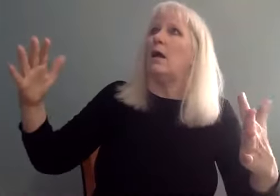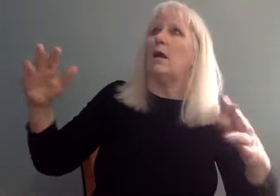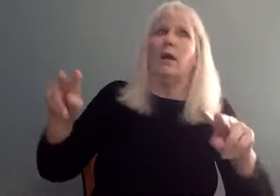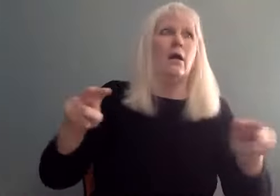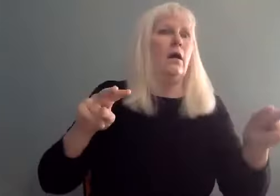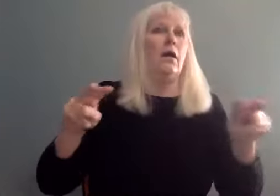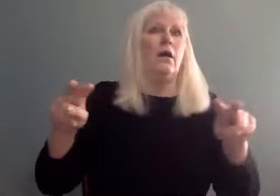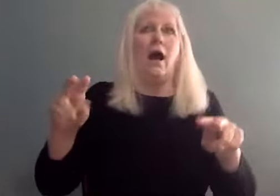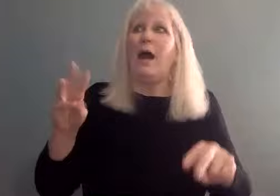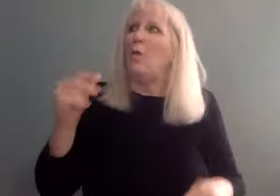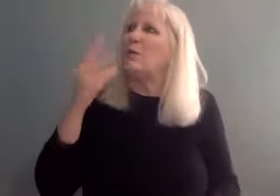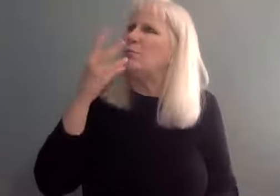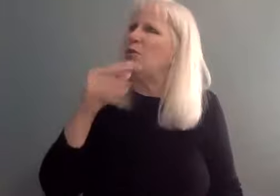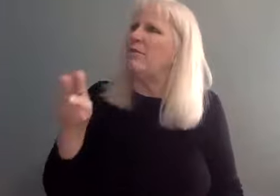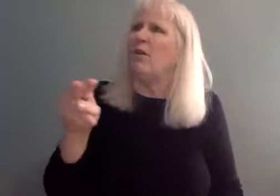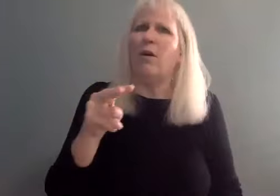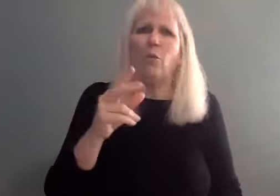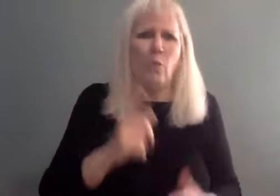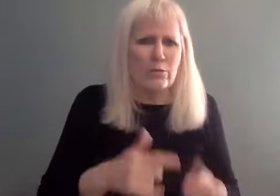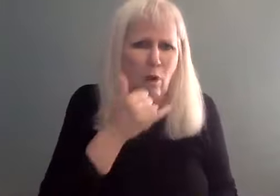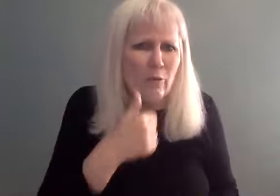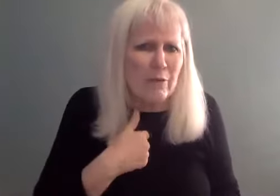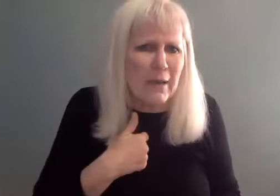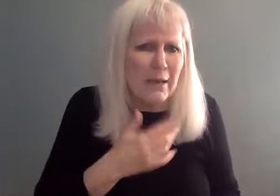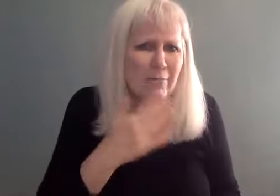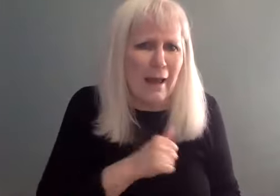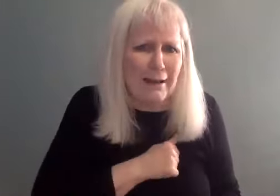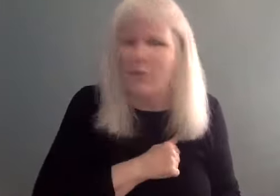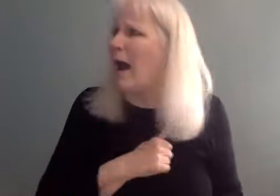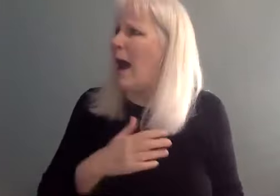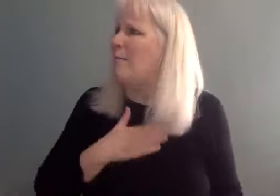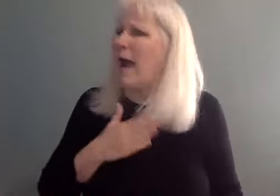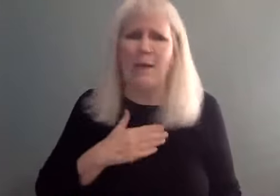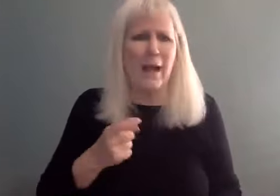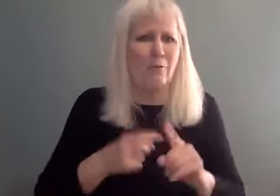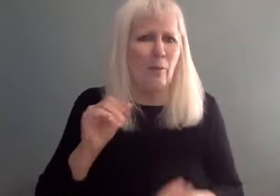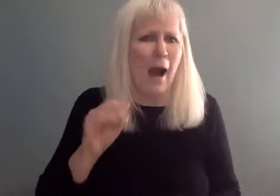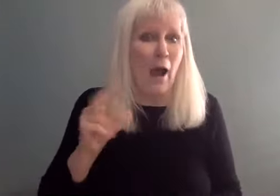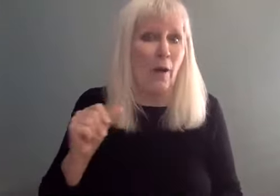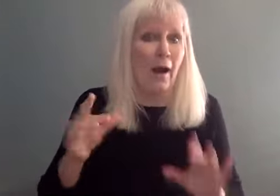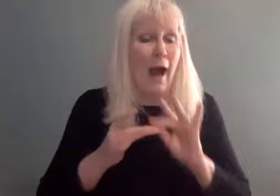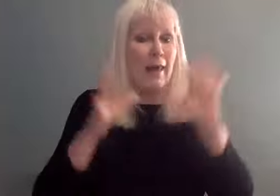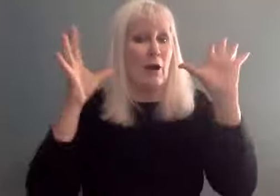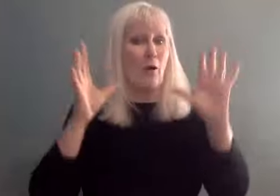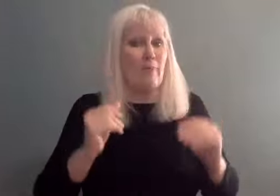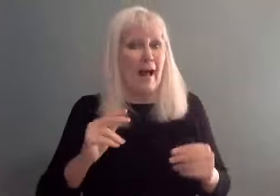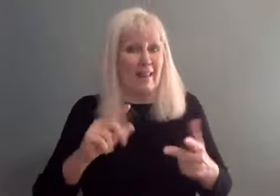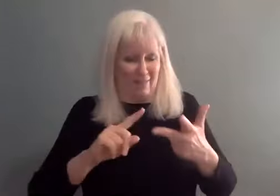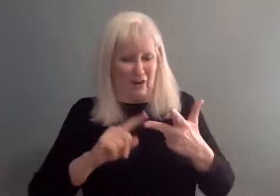Iowa's beautiful and I'm glad to be from here. I'm glad to be an Iowa girl. And thank God I didn't, because the example had